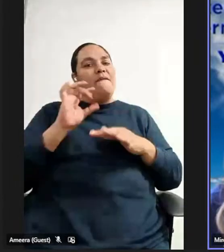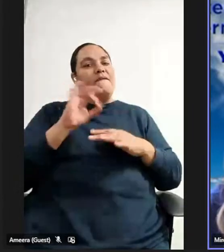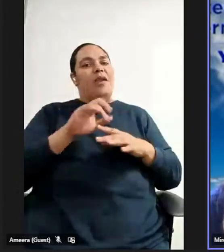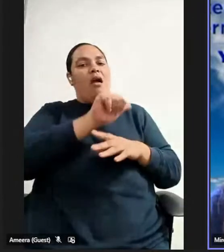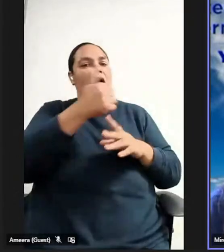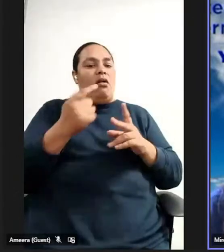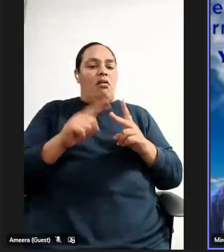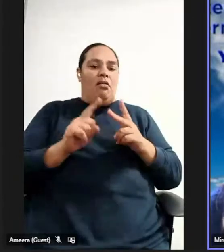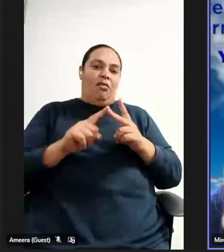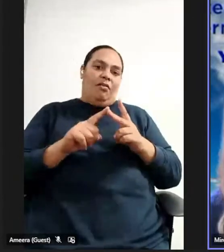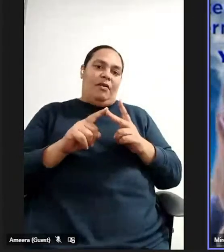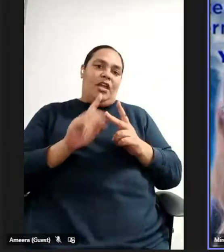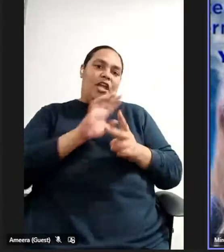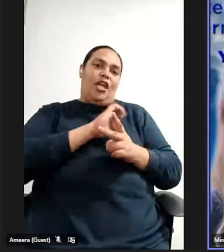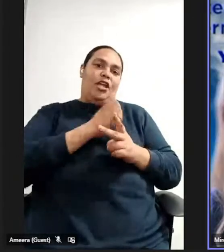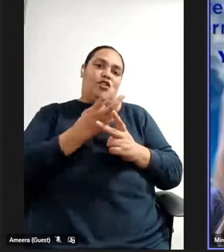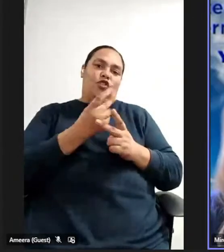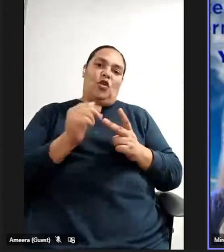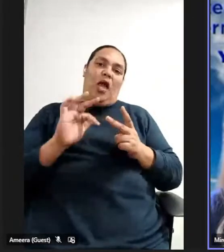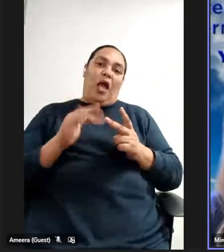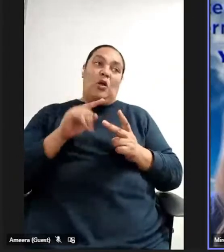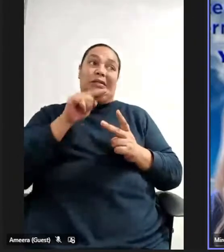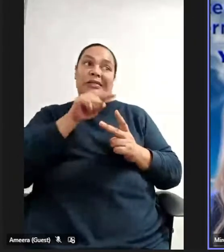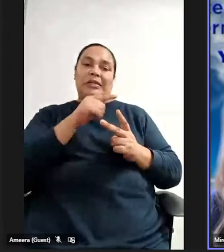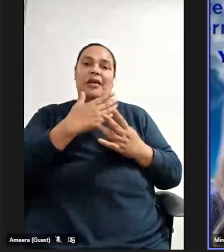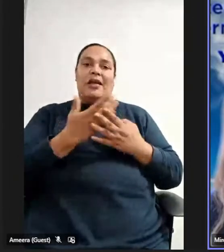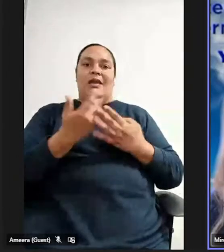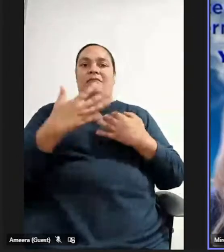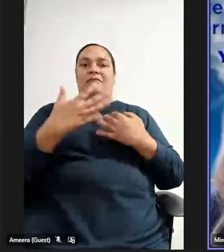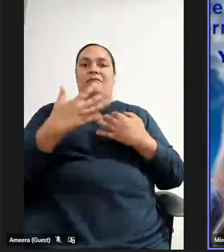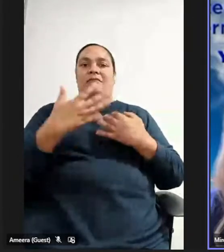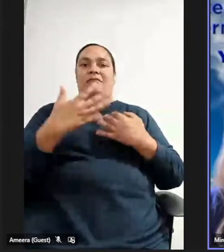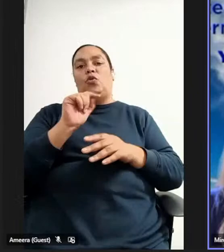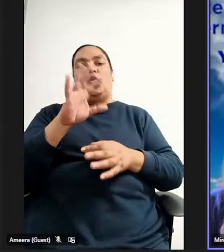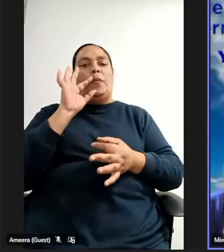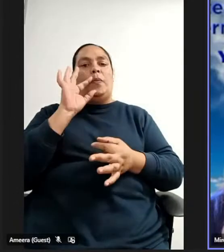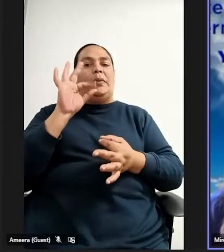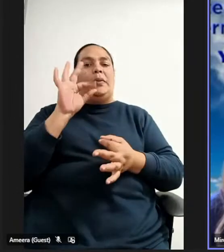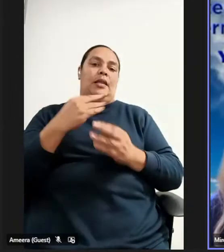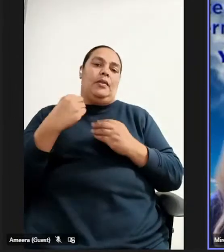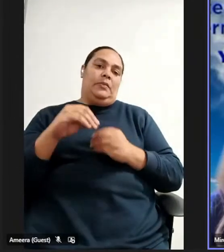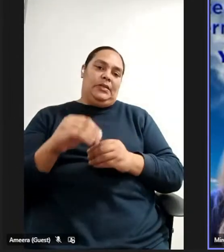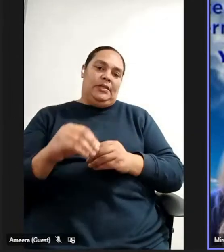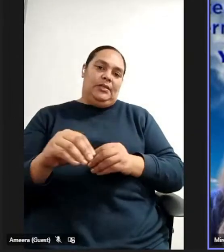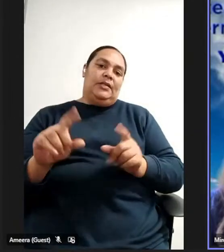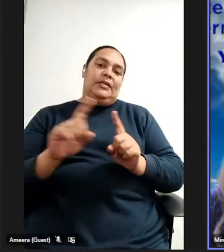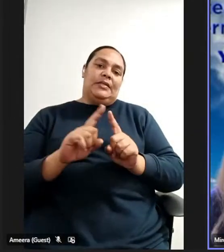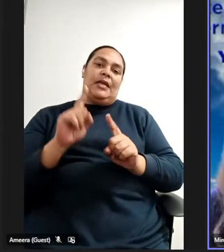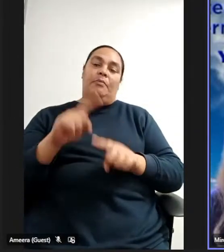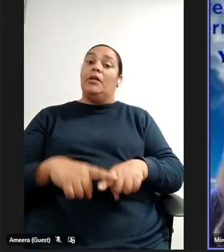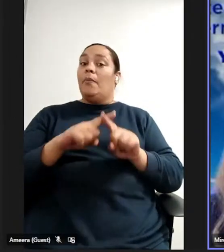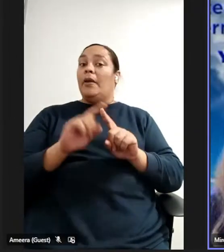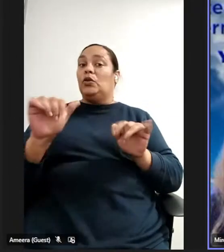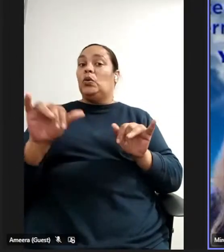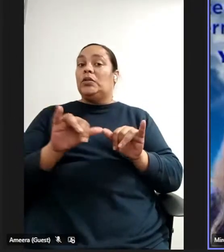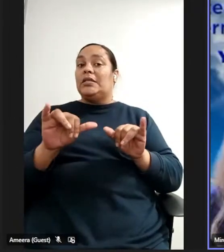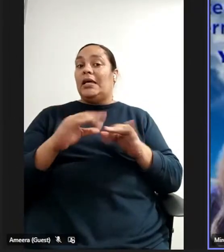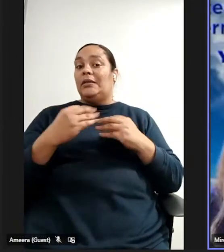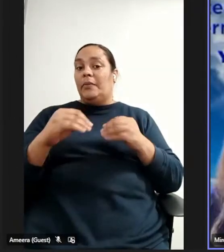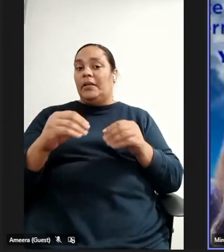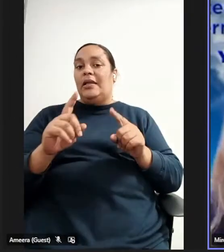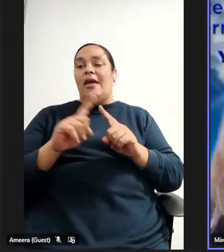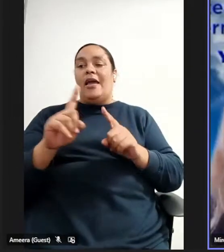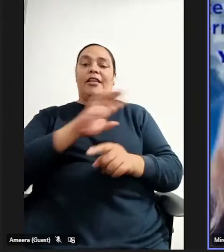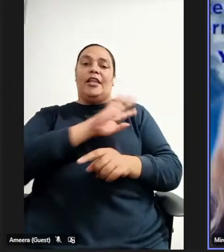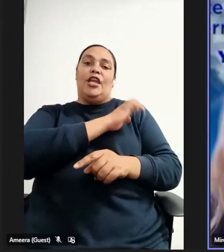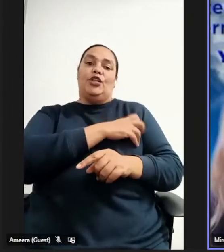energy solutions they could implement for their particular business. And depending on the size of the business and their energy needs. And